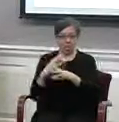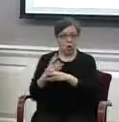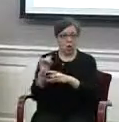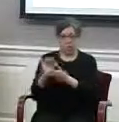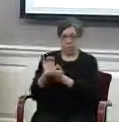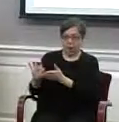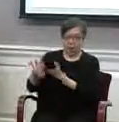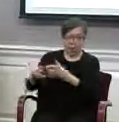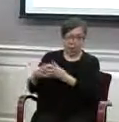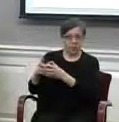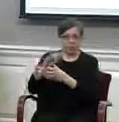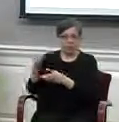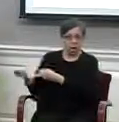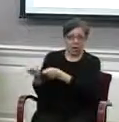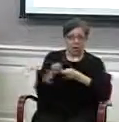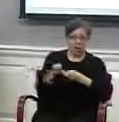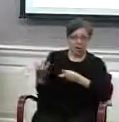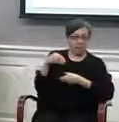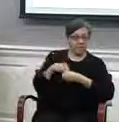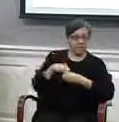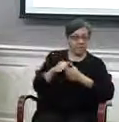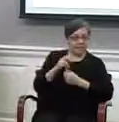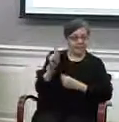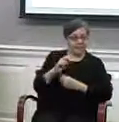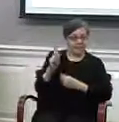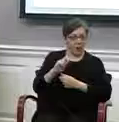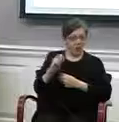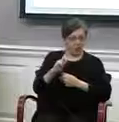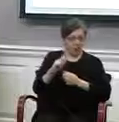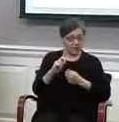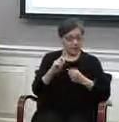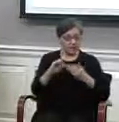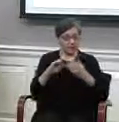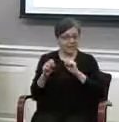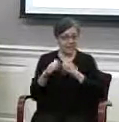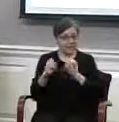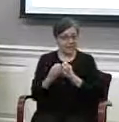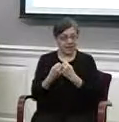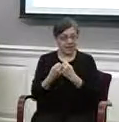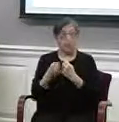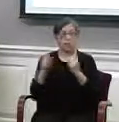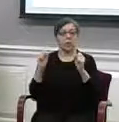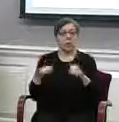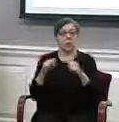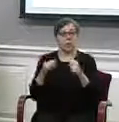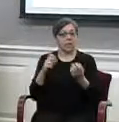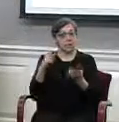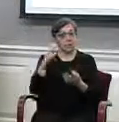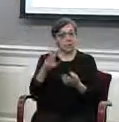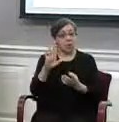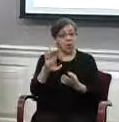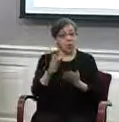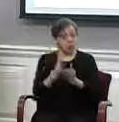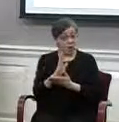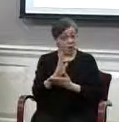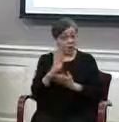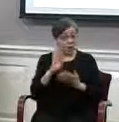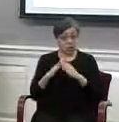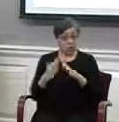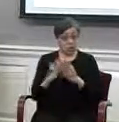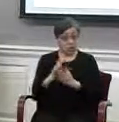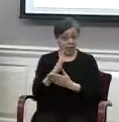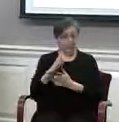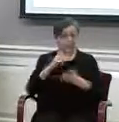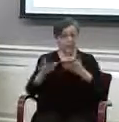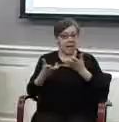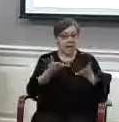communities are included in a democratic society. This requires the ability to view one's own rights and one's community's rights in dialogue